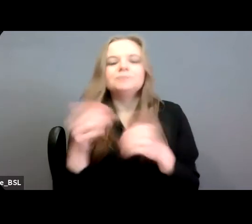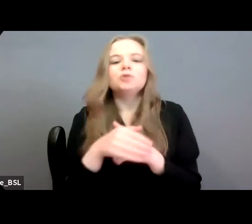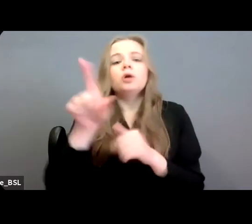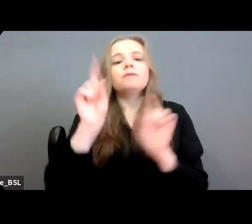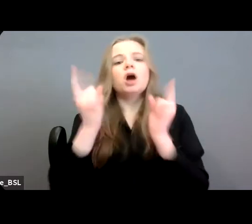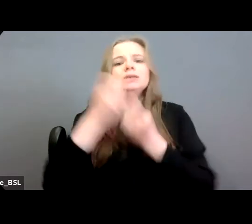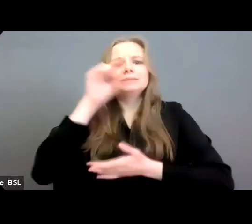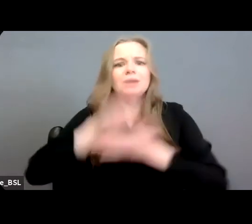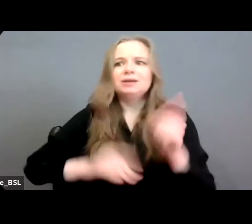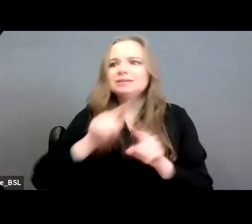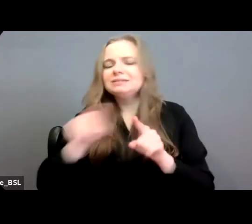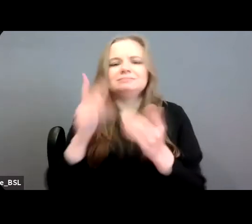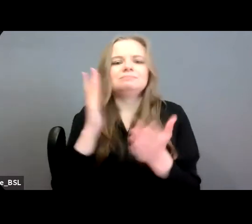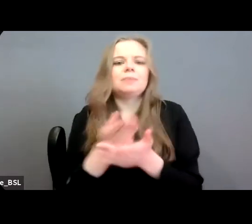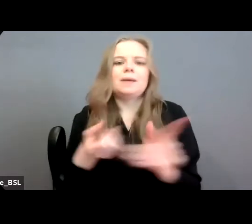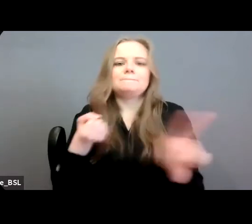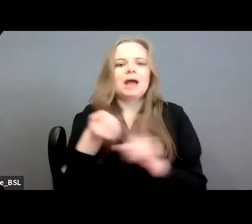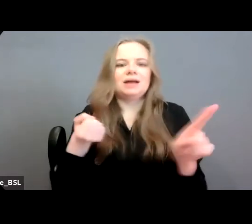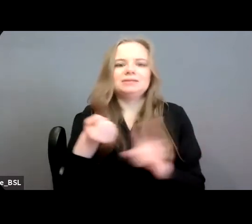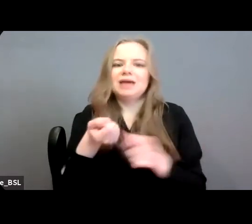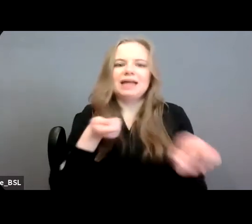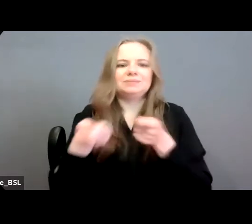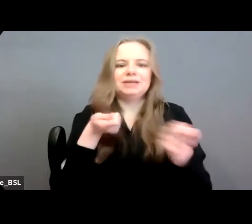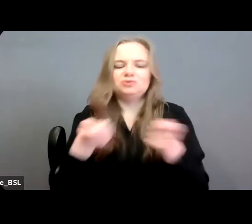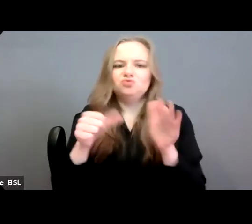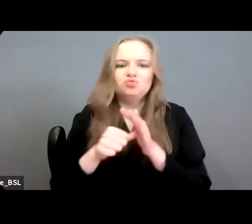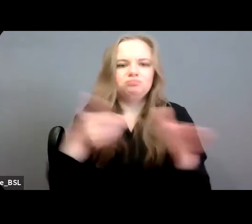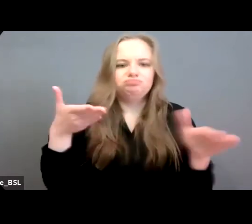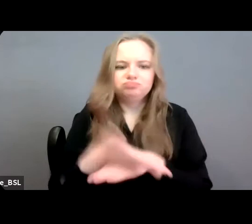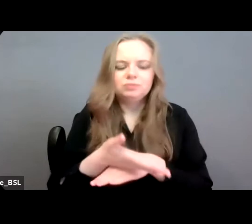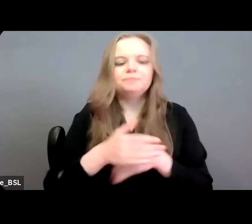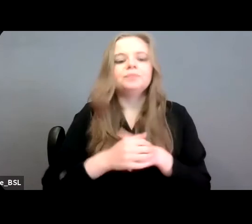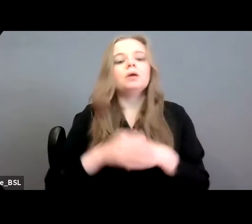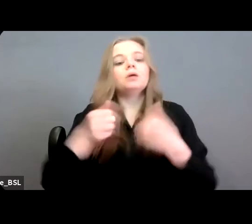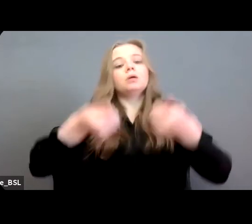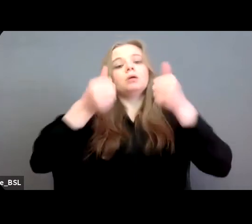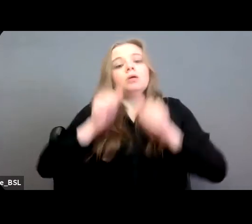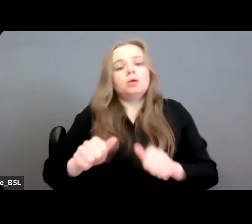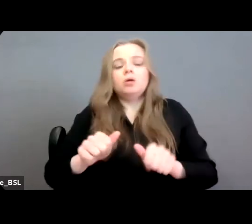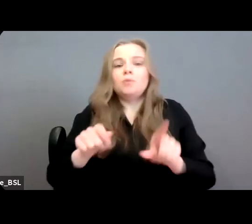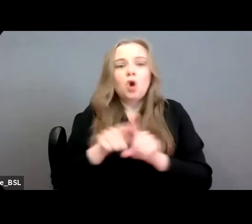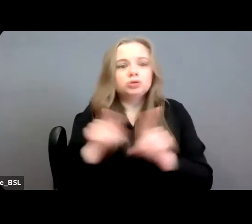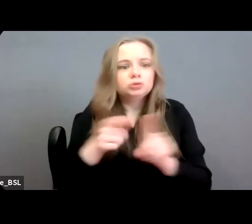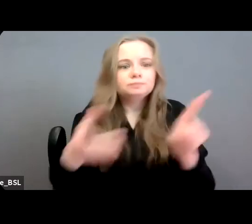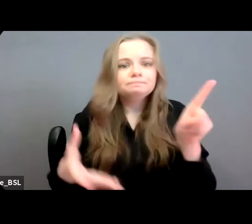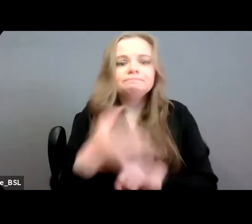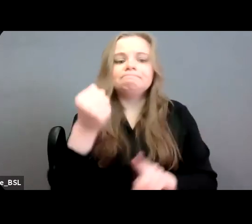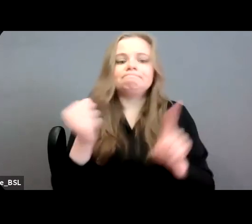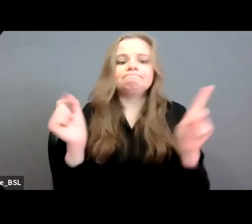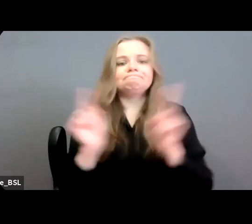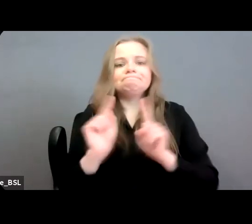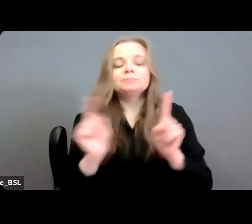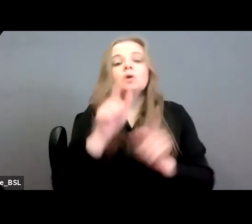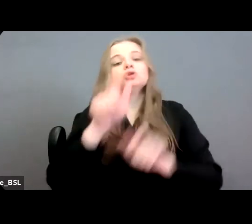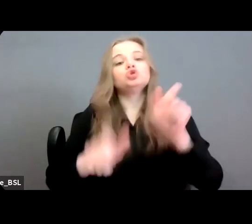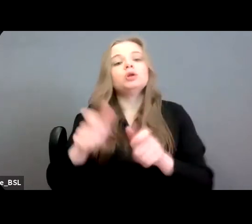experience are really impacted by that. We also discovered that a lot of students responded to let us know that